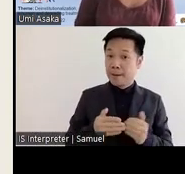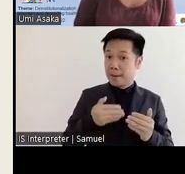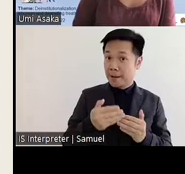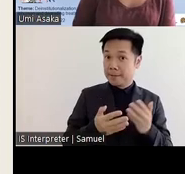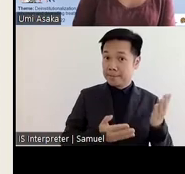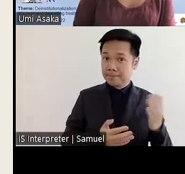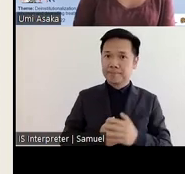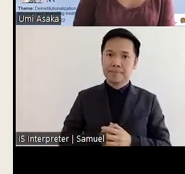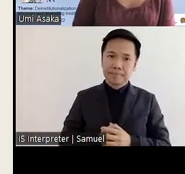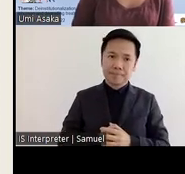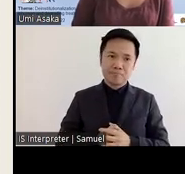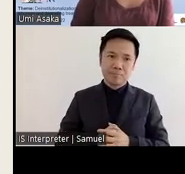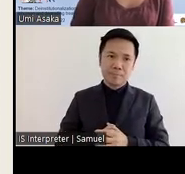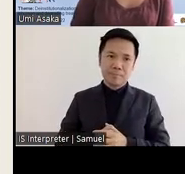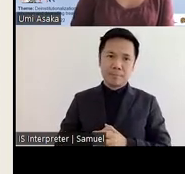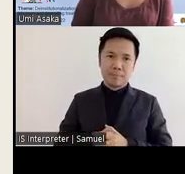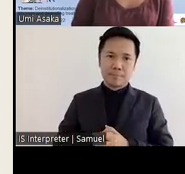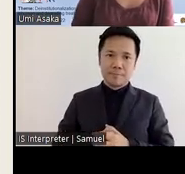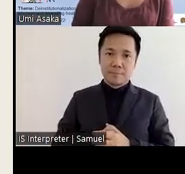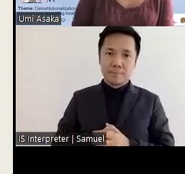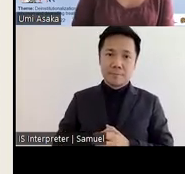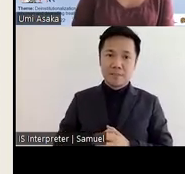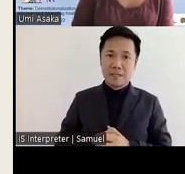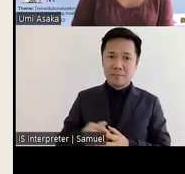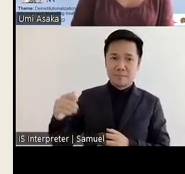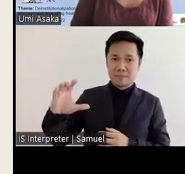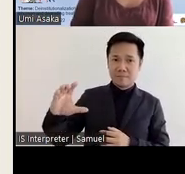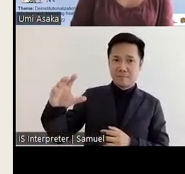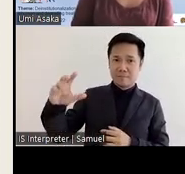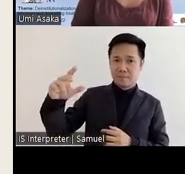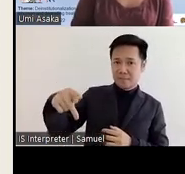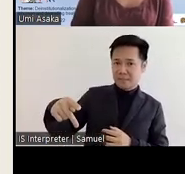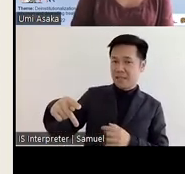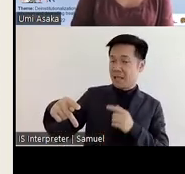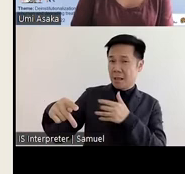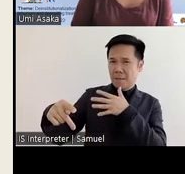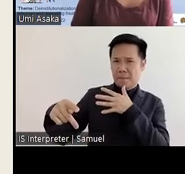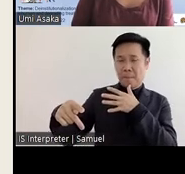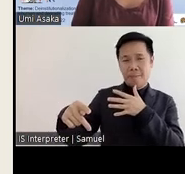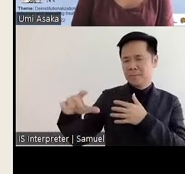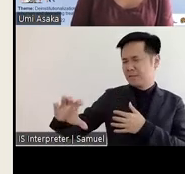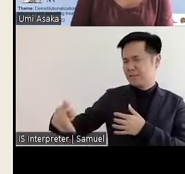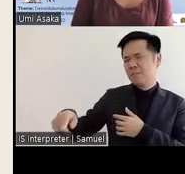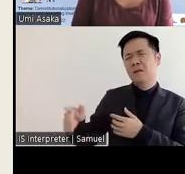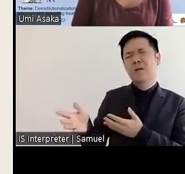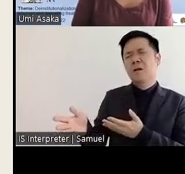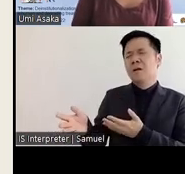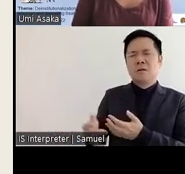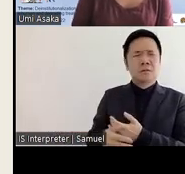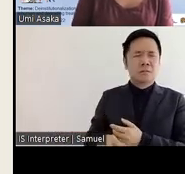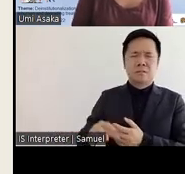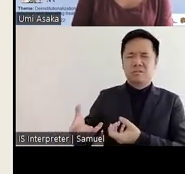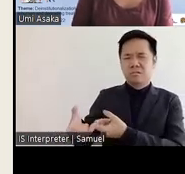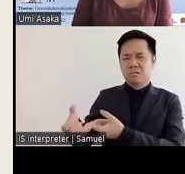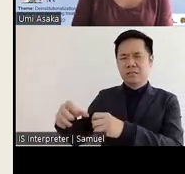A mother killed her daughter with cerebral palsy when she could not take care of her anymore. When she appeared in court, there